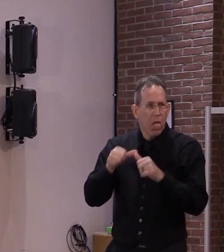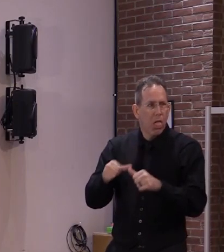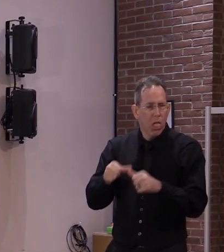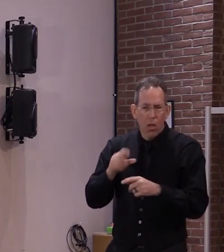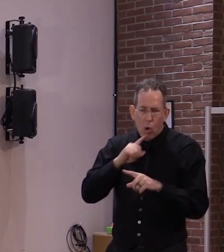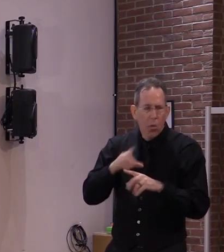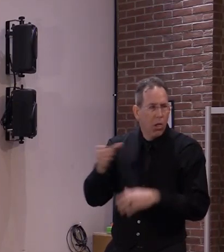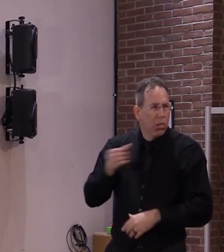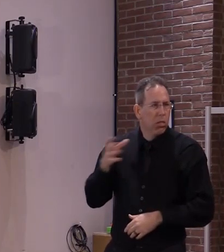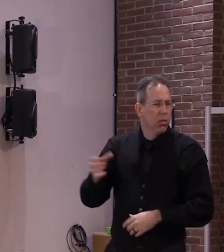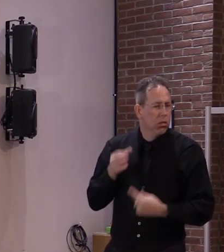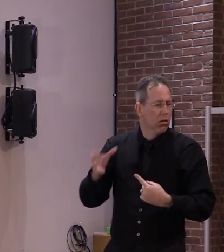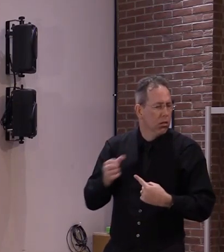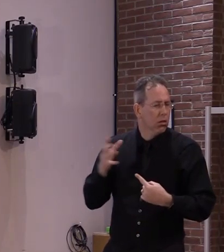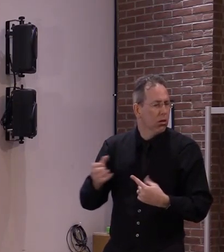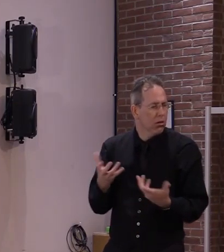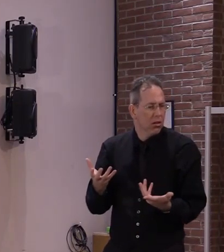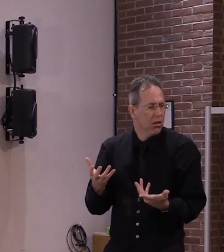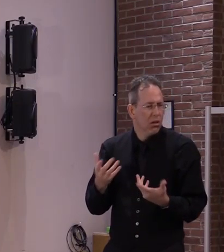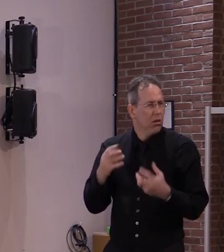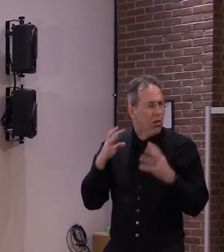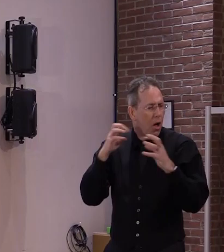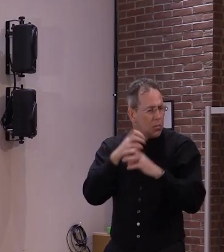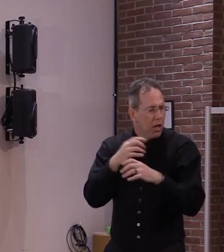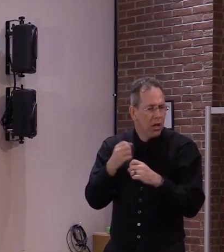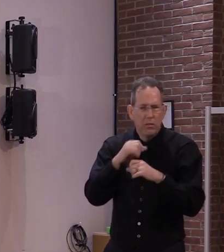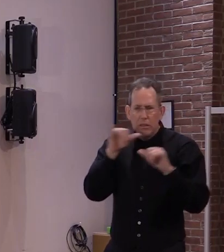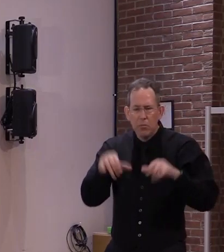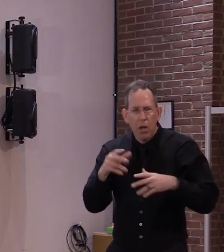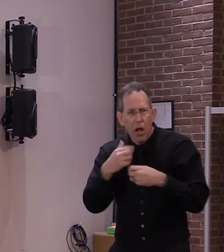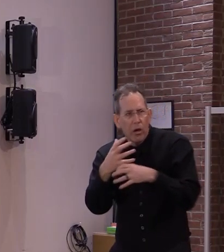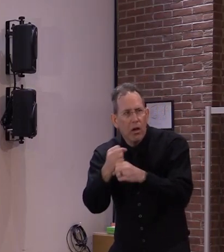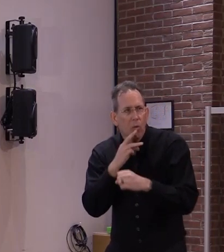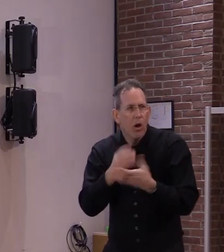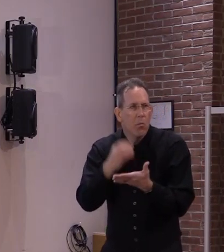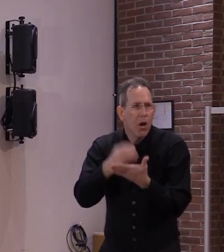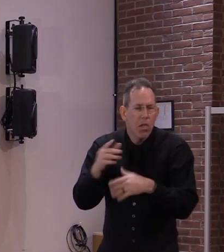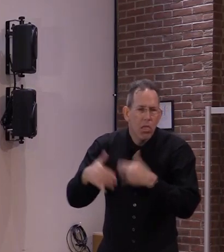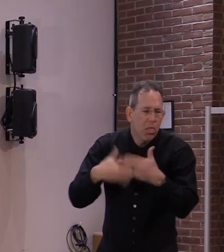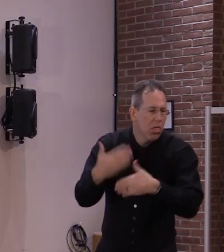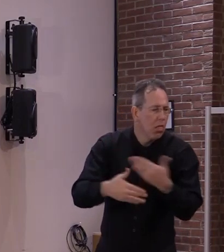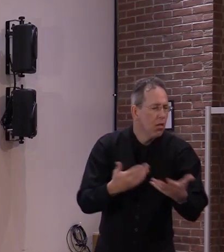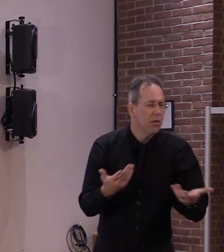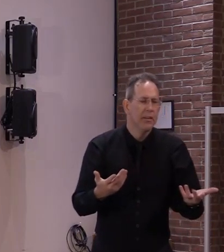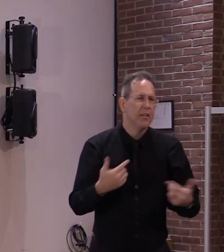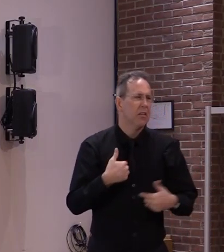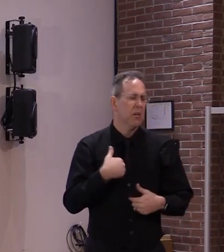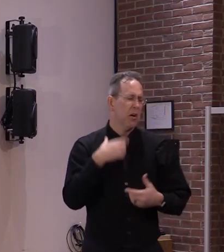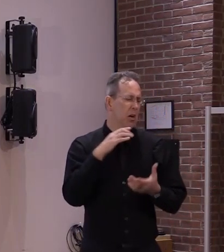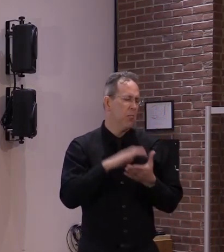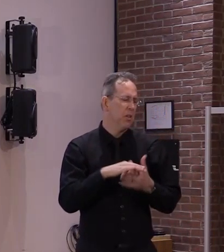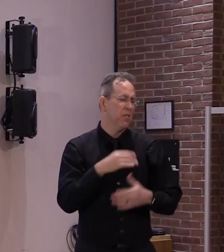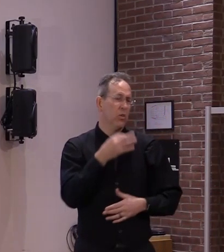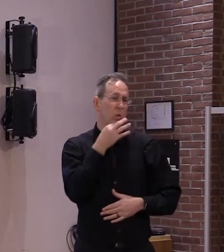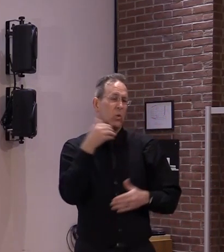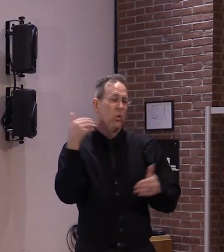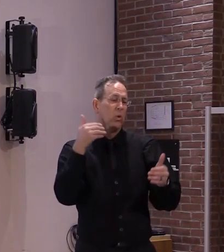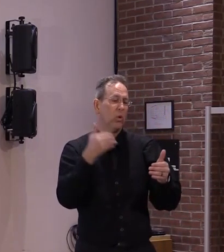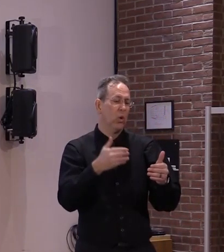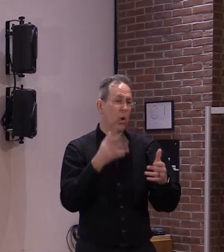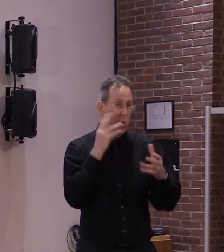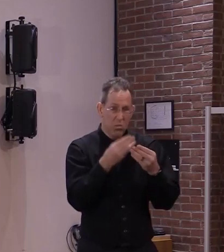system. And as I said, believe we are very close, if not already there with Neck of the Woods, and I'm happy to follow up with you offline with some